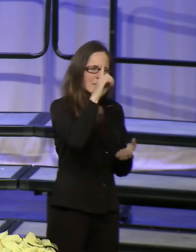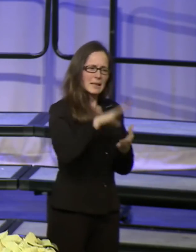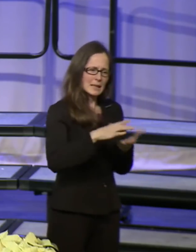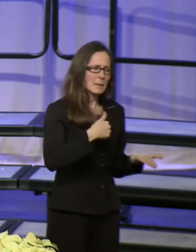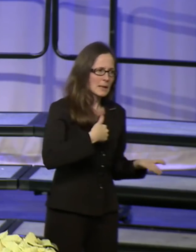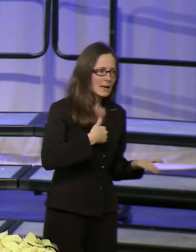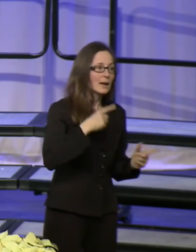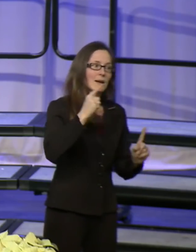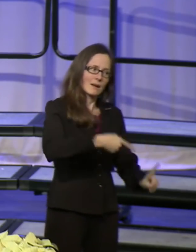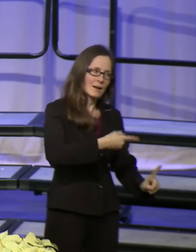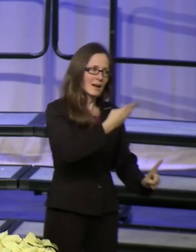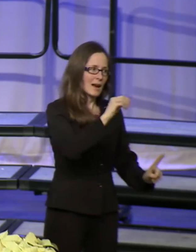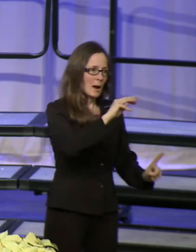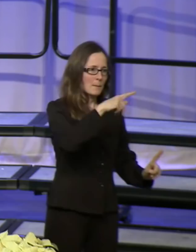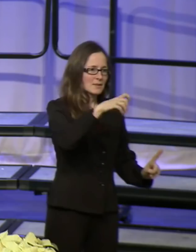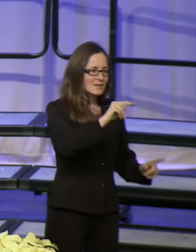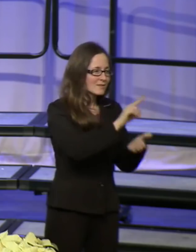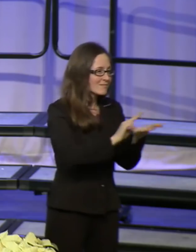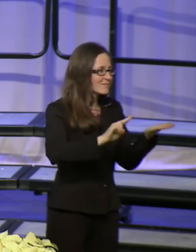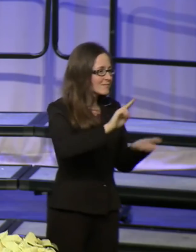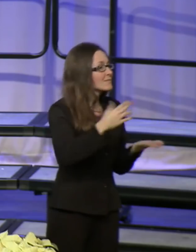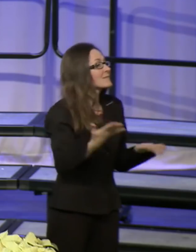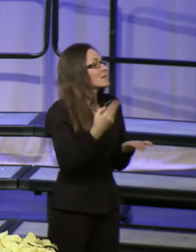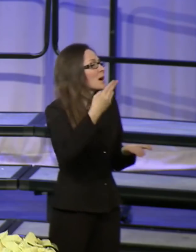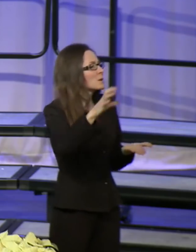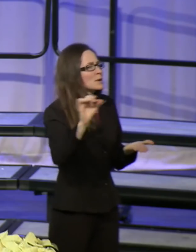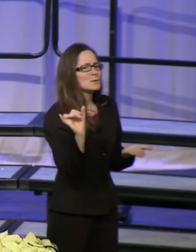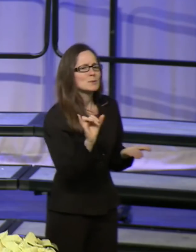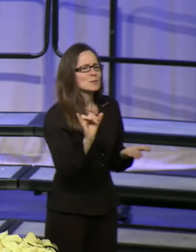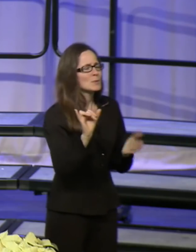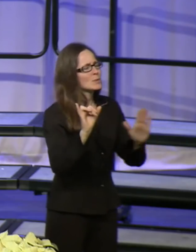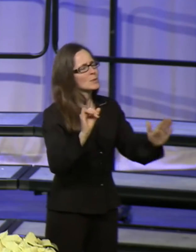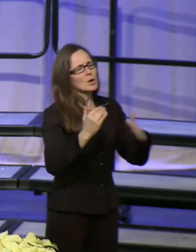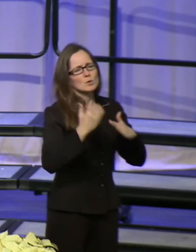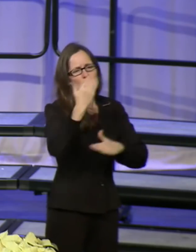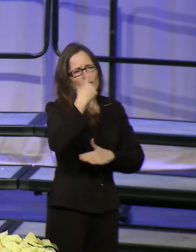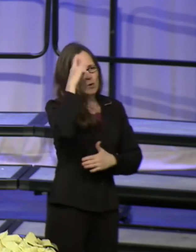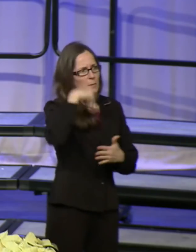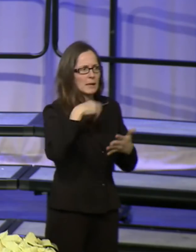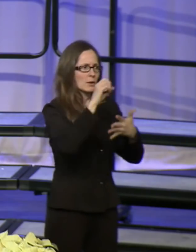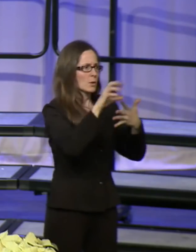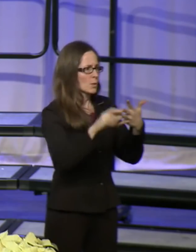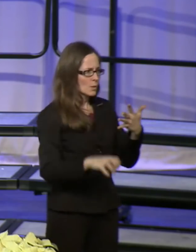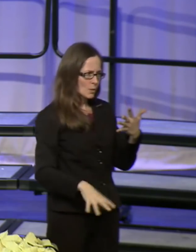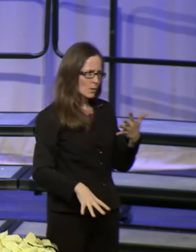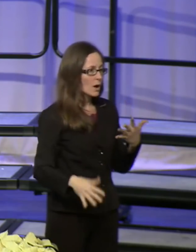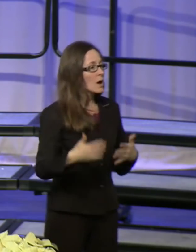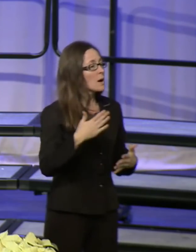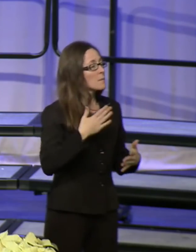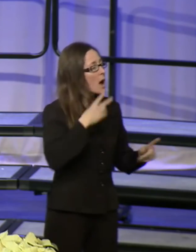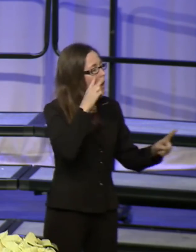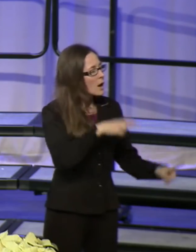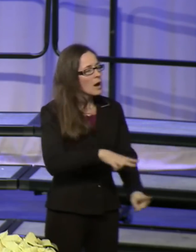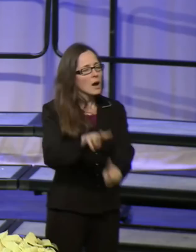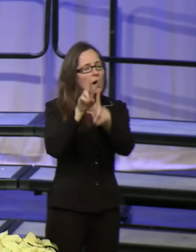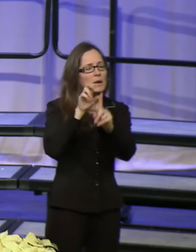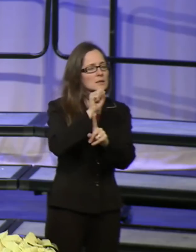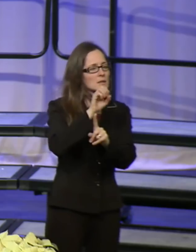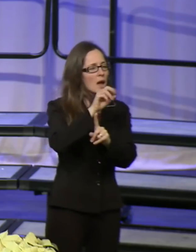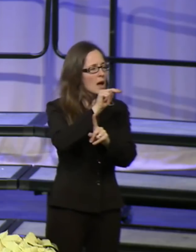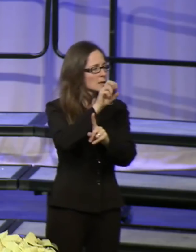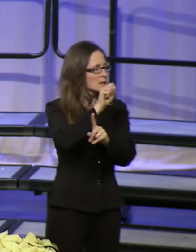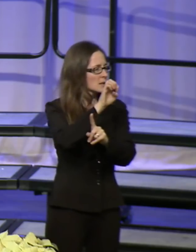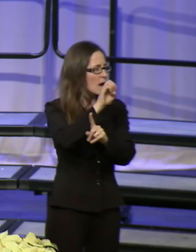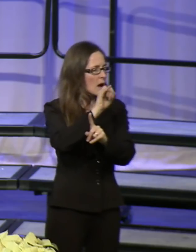University and here in Howard County. Again, too many to name, you know who you are. My sensei, who is more like a brother to me now, but he's still my